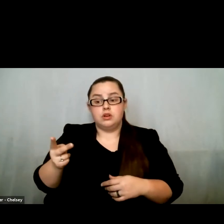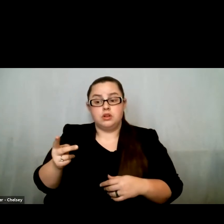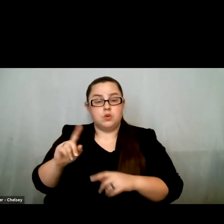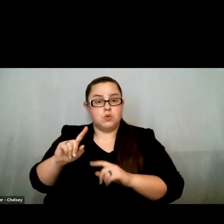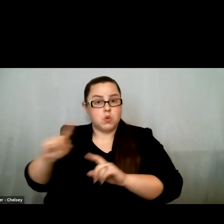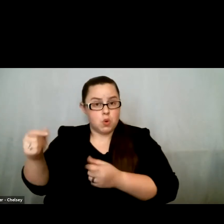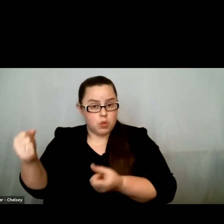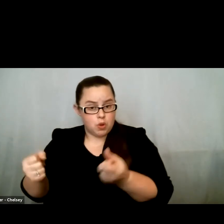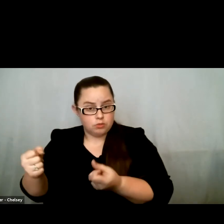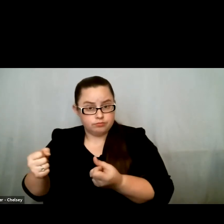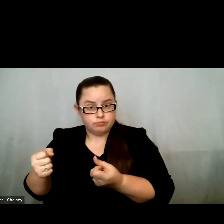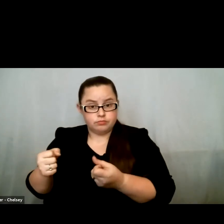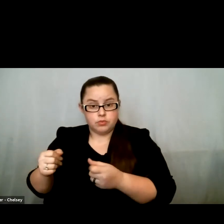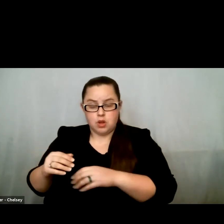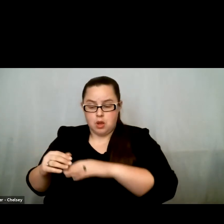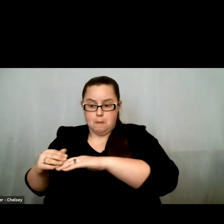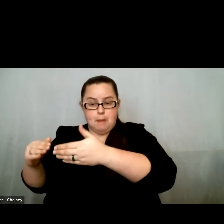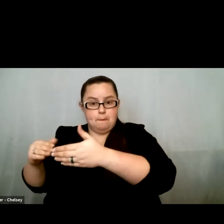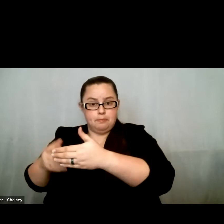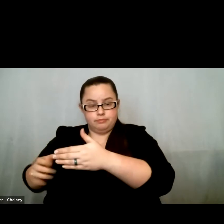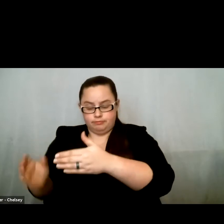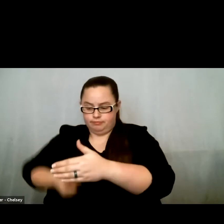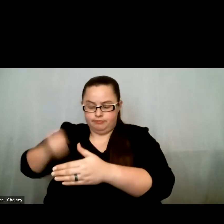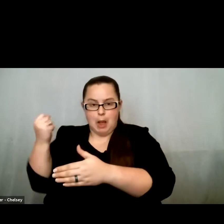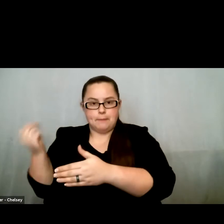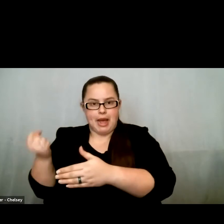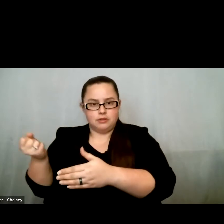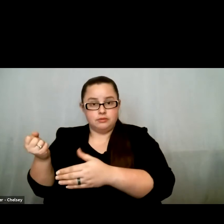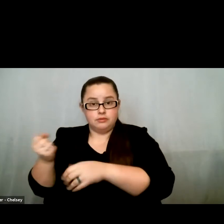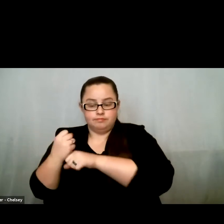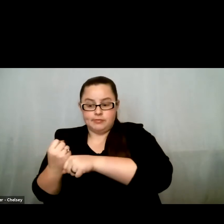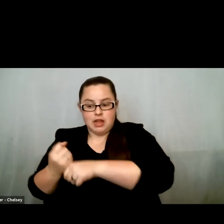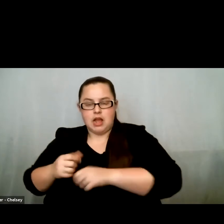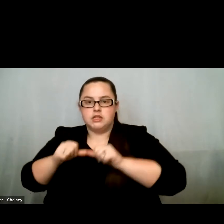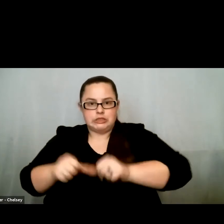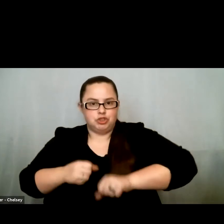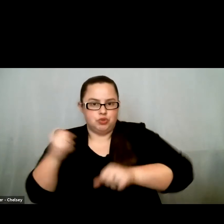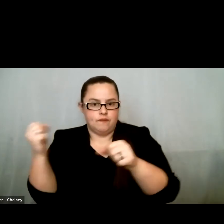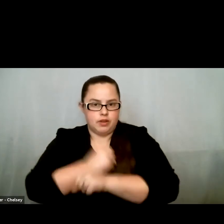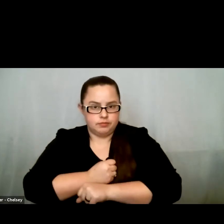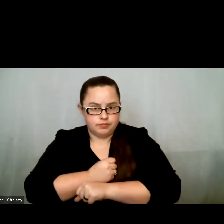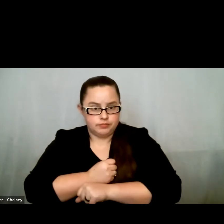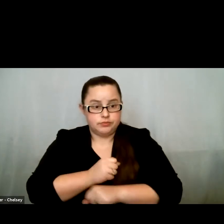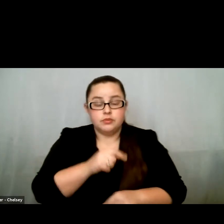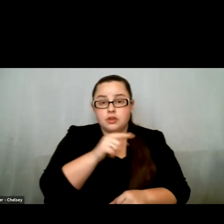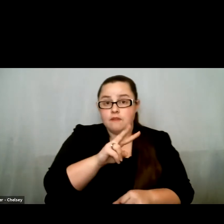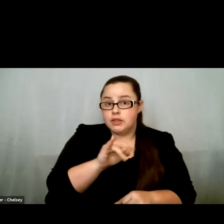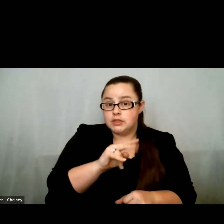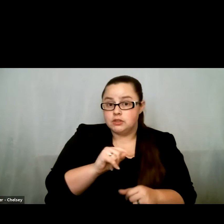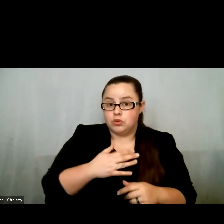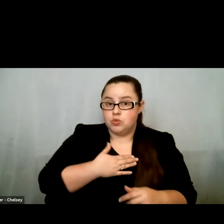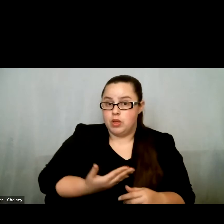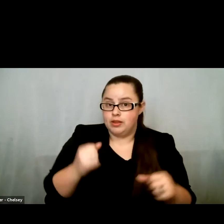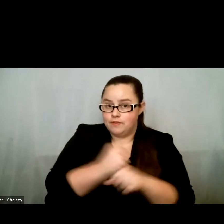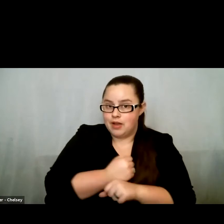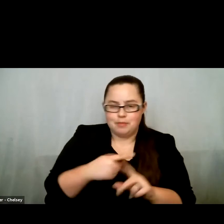trunk. They put a baseball bat out to continue to fight. Vincent was willing to fight, but not if they had a